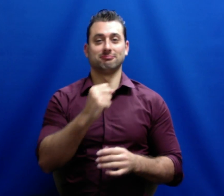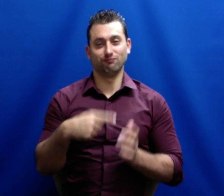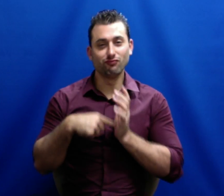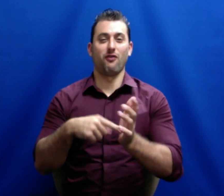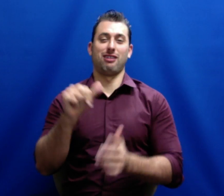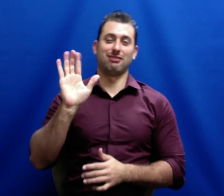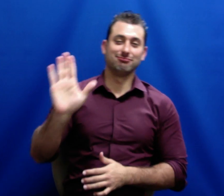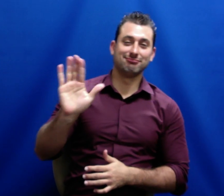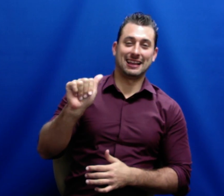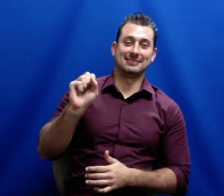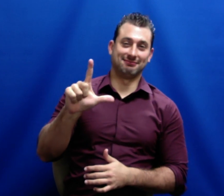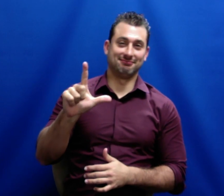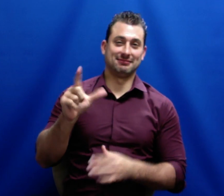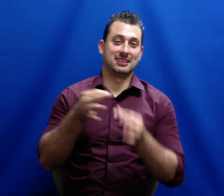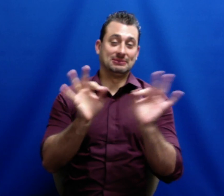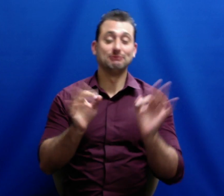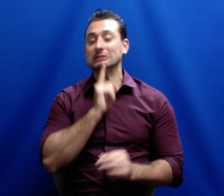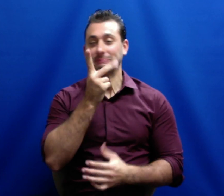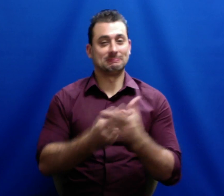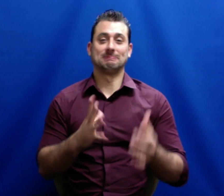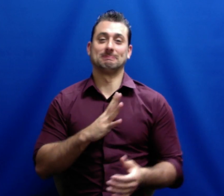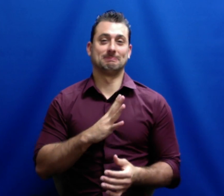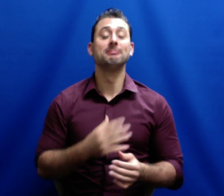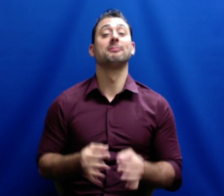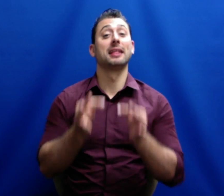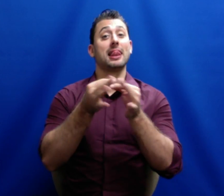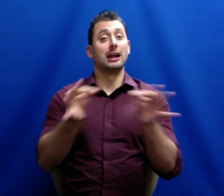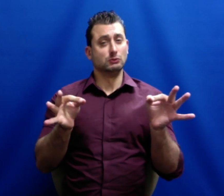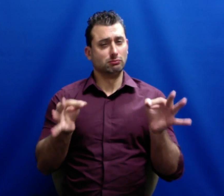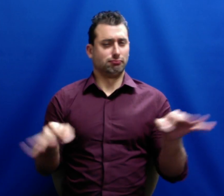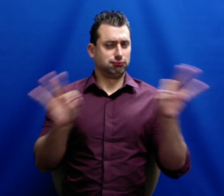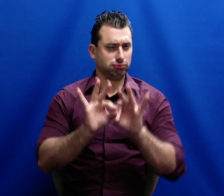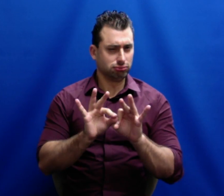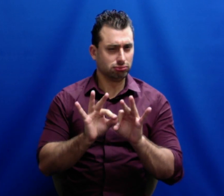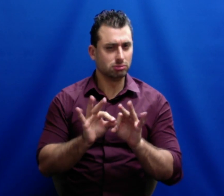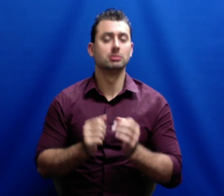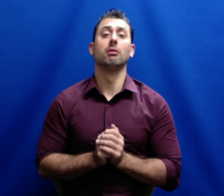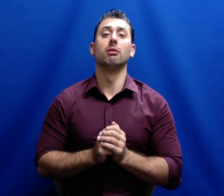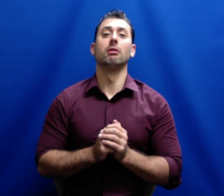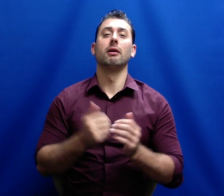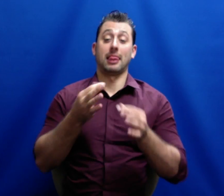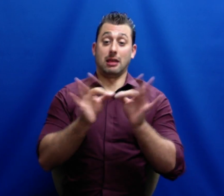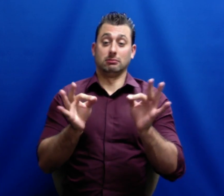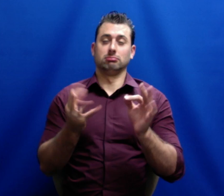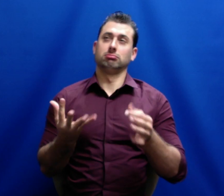rebellion to the more ASL. Both signs are acceptable, however. What's important, language is so important, it has